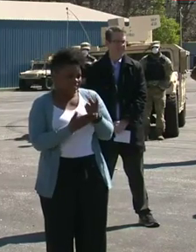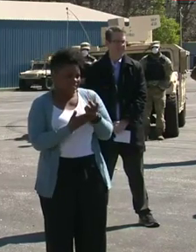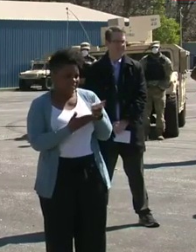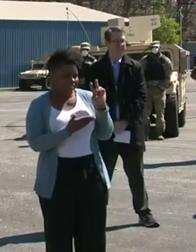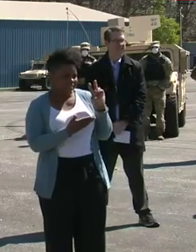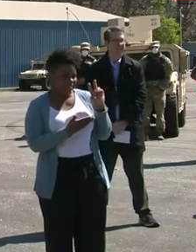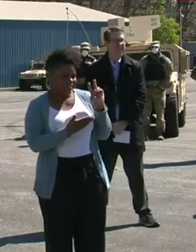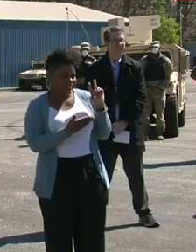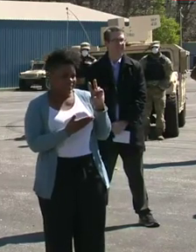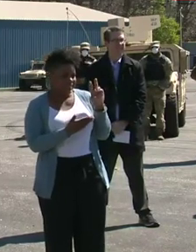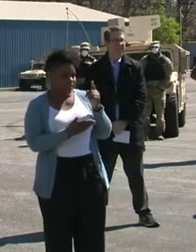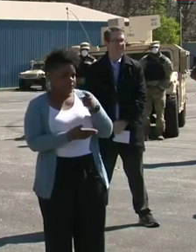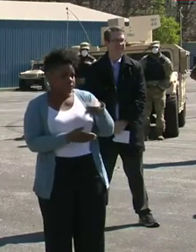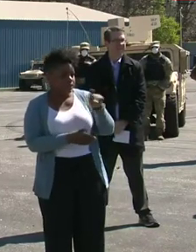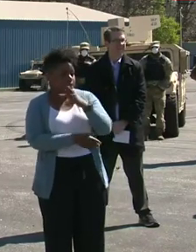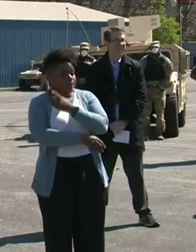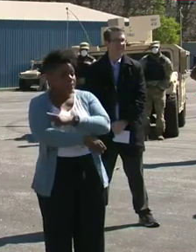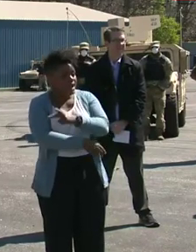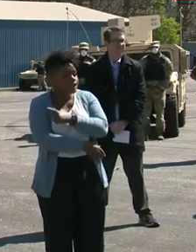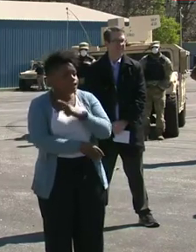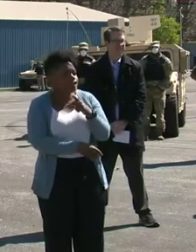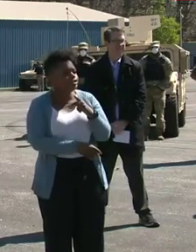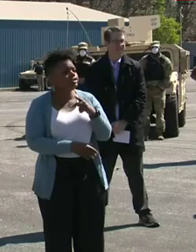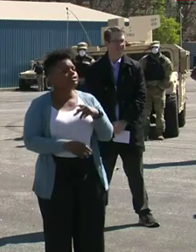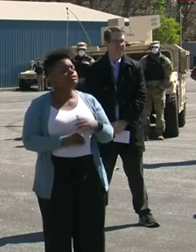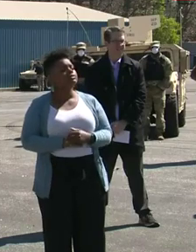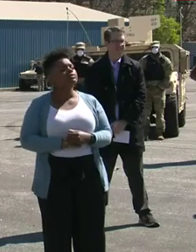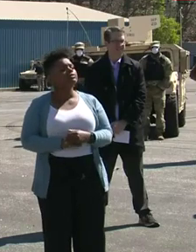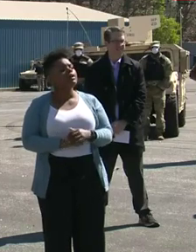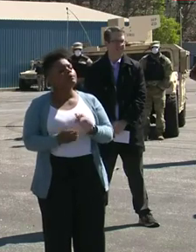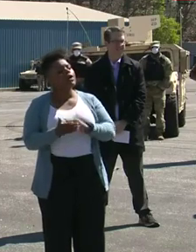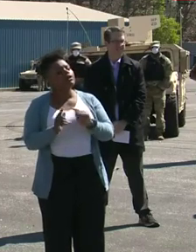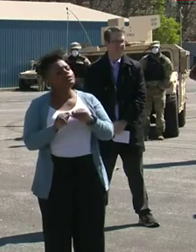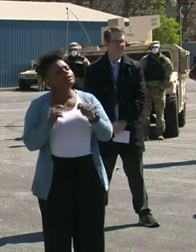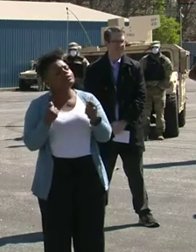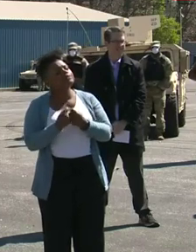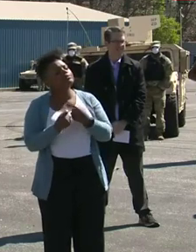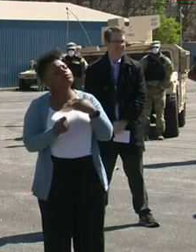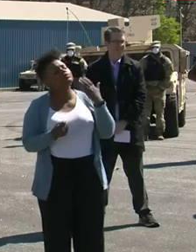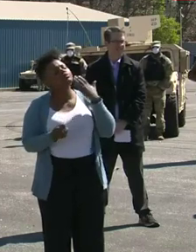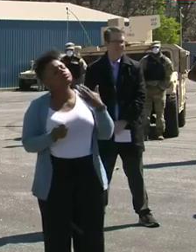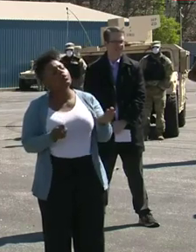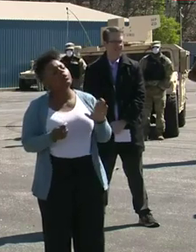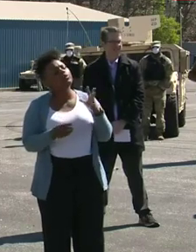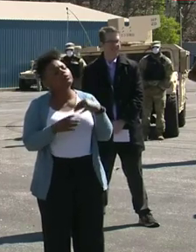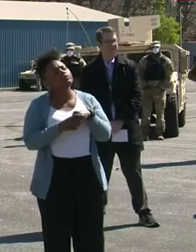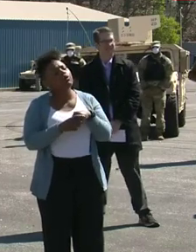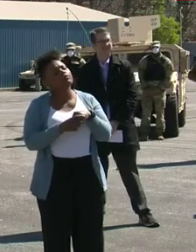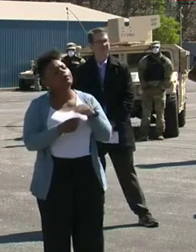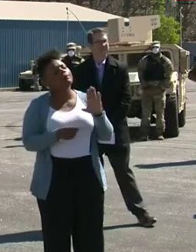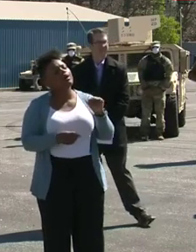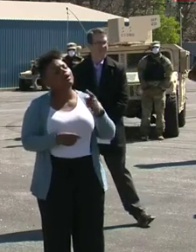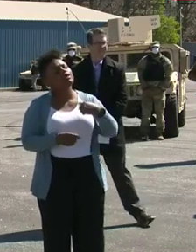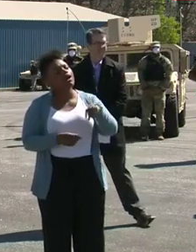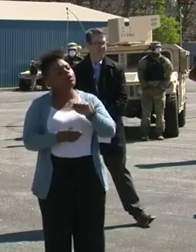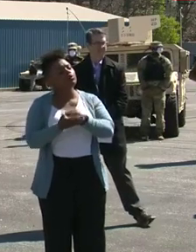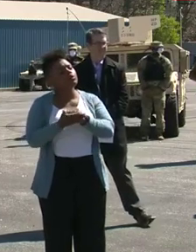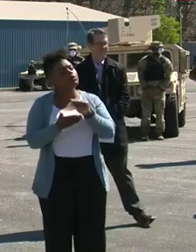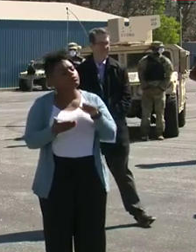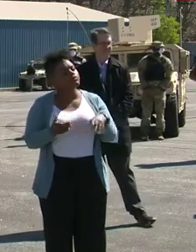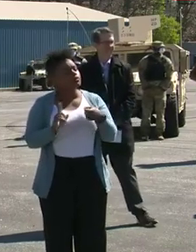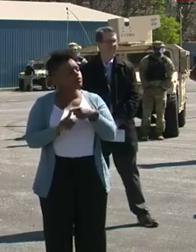healthcare staff, I don't have the exact number with me, who were involved were removed from work. Any individuals